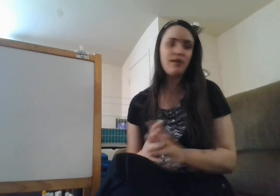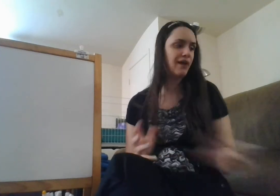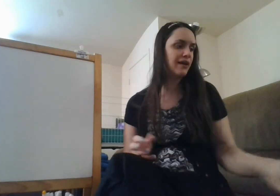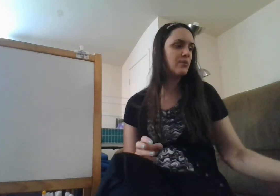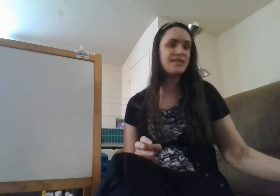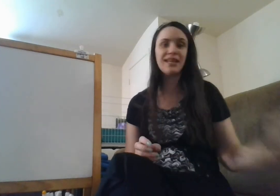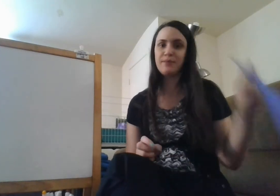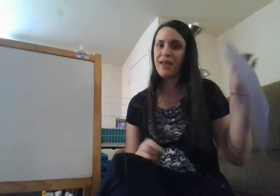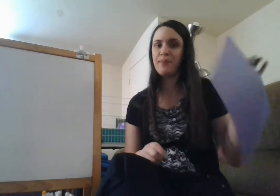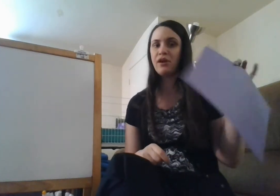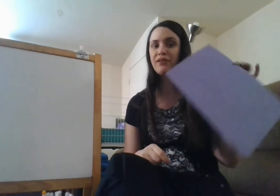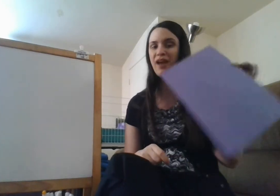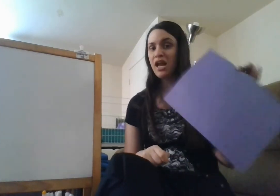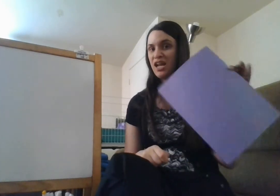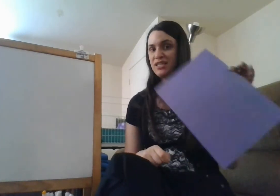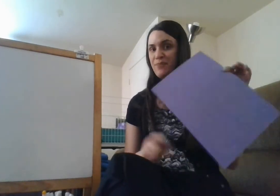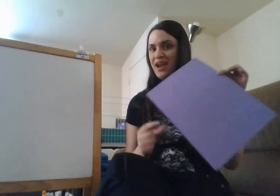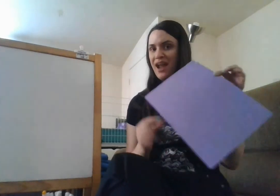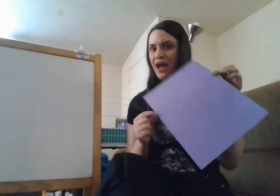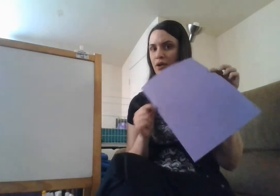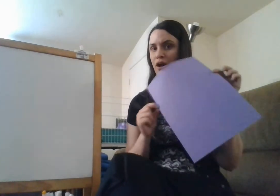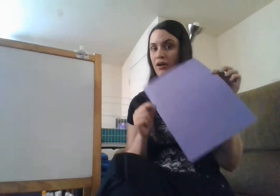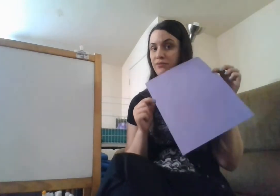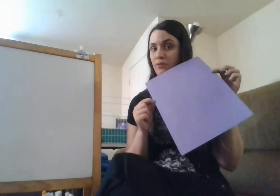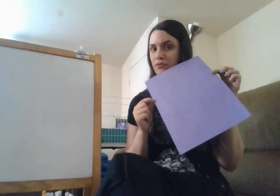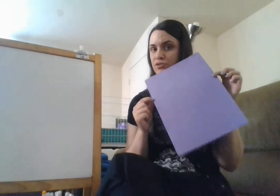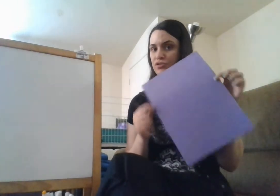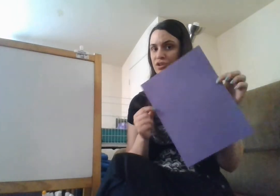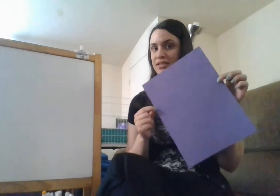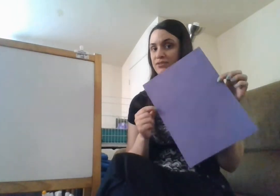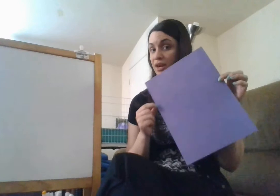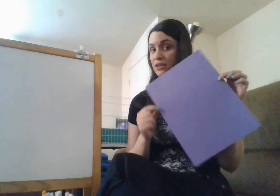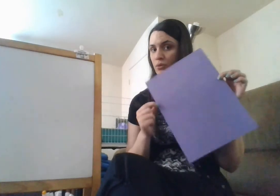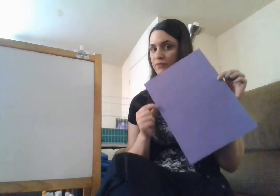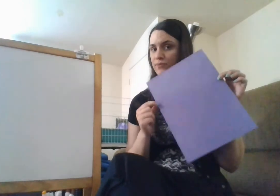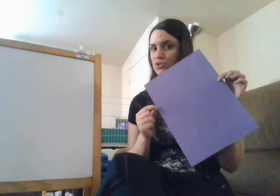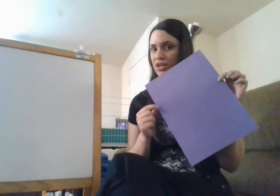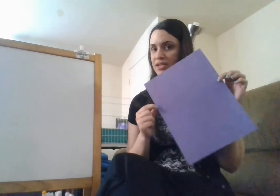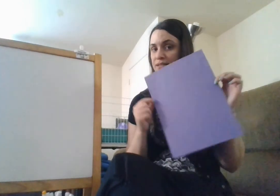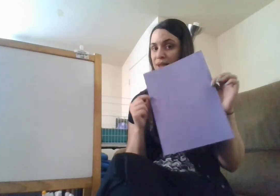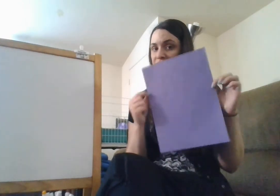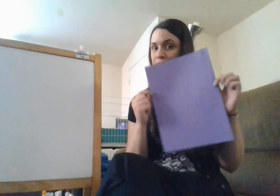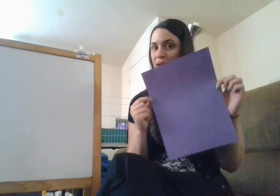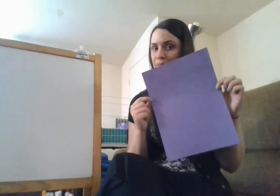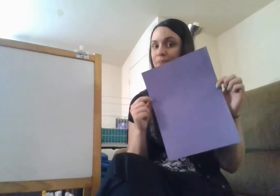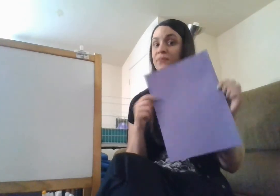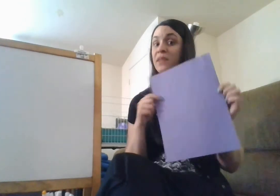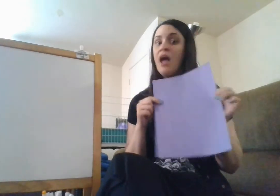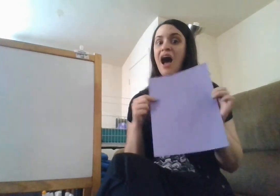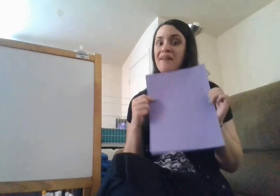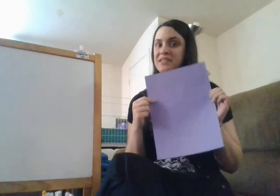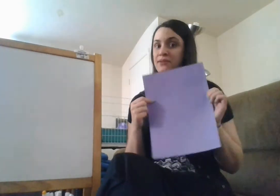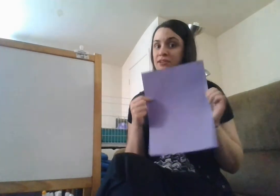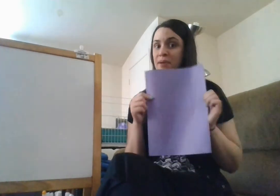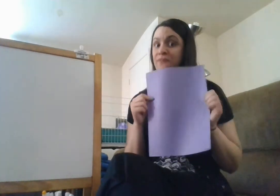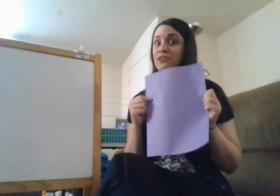right? We said like paper, right, is made out of trees, right? The wood from trees is made into paper. Obviously, we use paper for